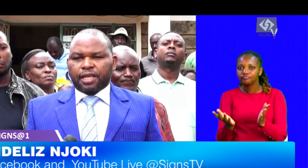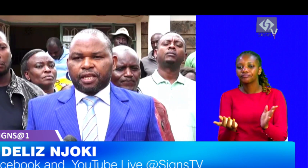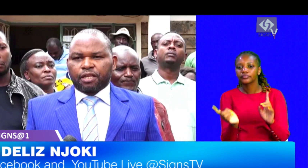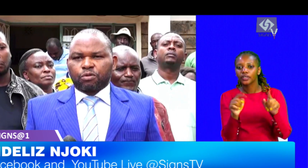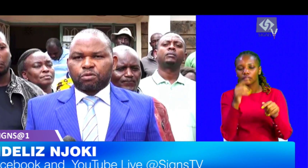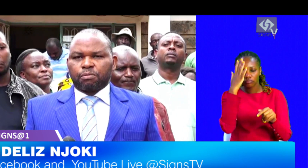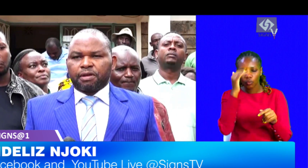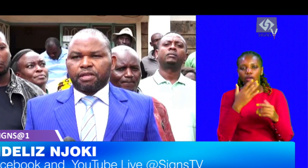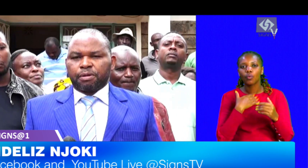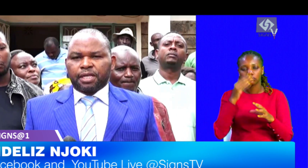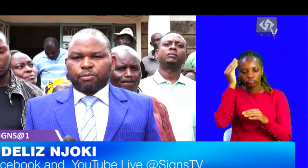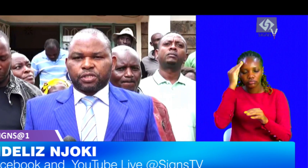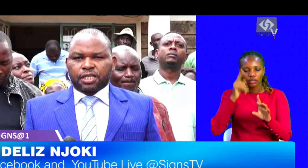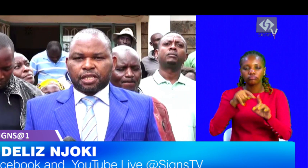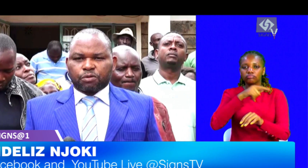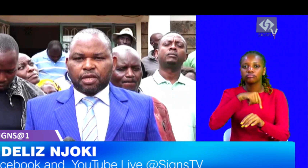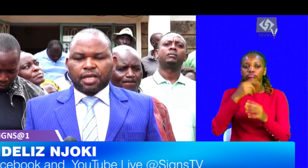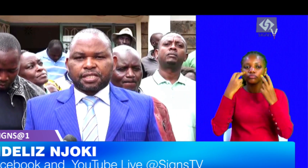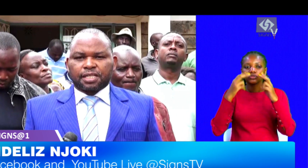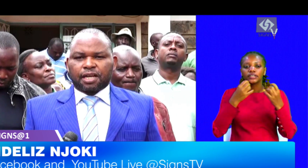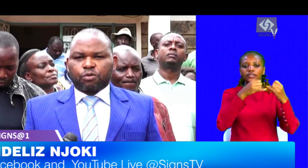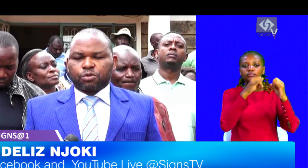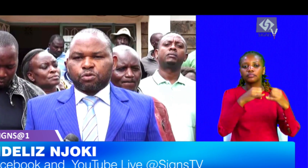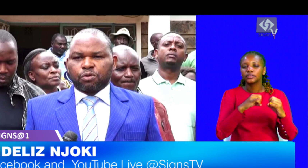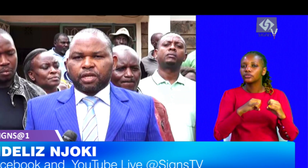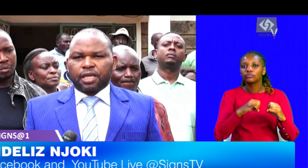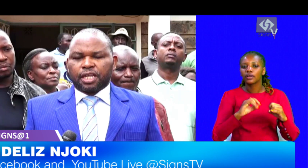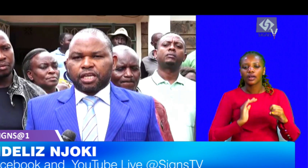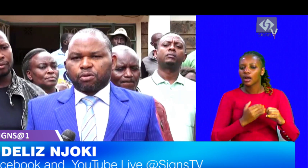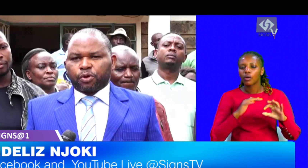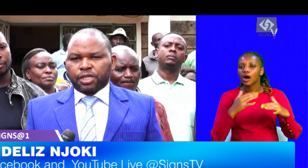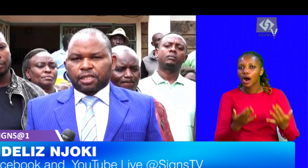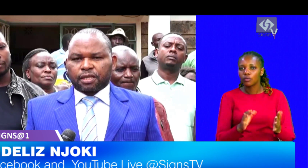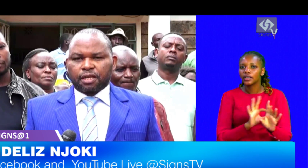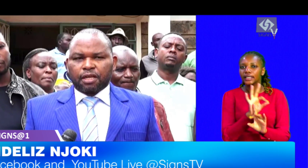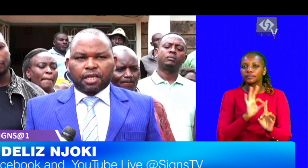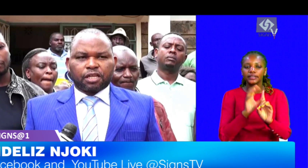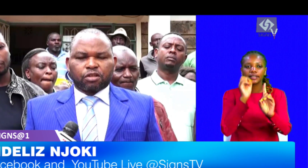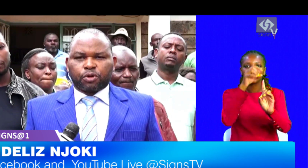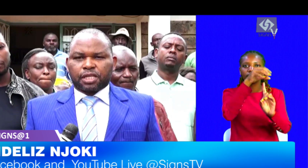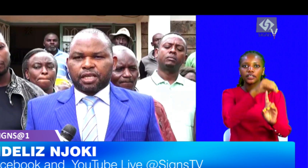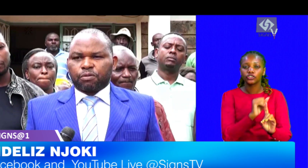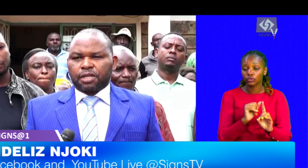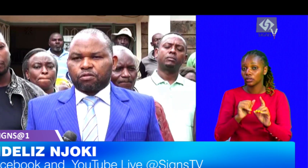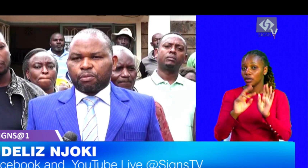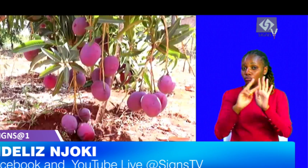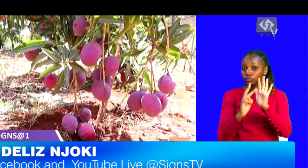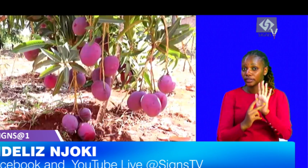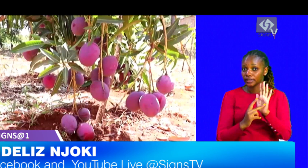vile tumeimplement project zetu. Sana sana kuhusu irrigation project. Irrigation project yetu inaitwa Rupingazi Weru